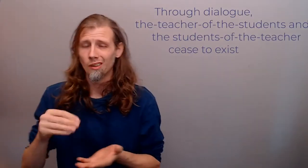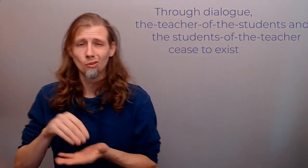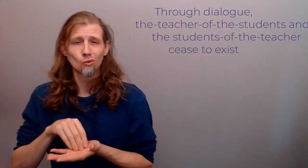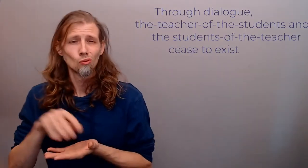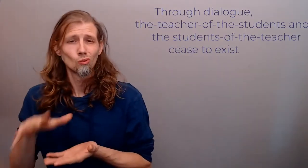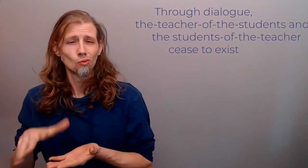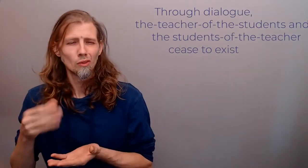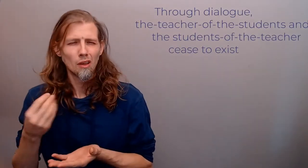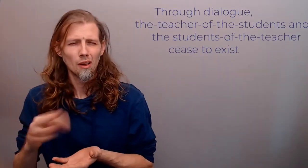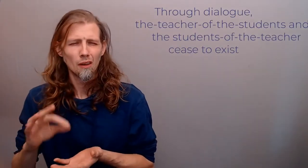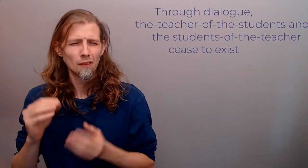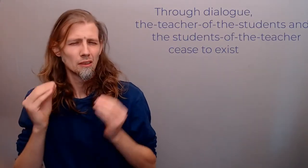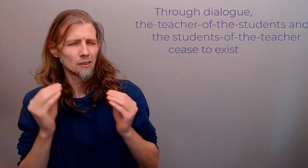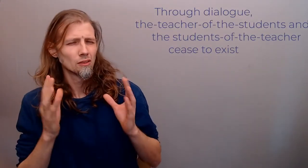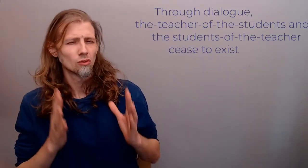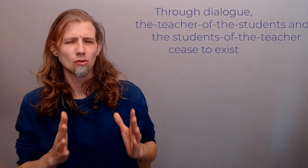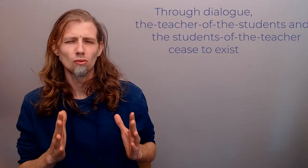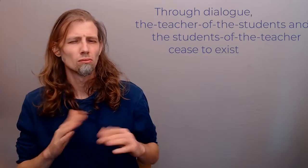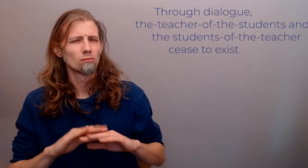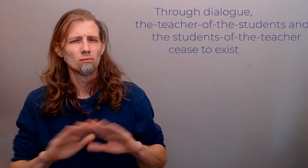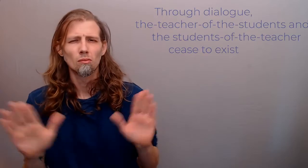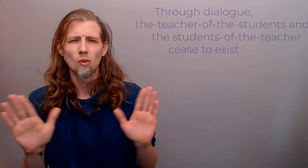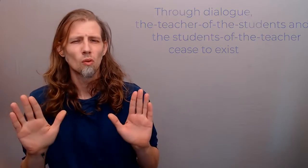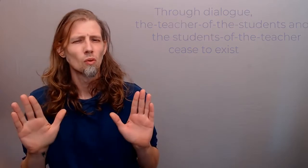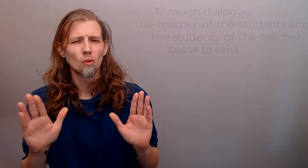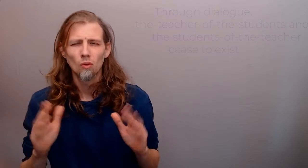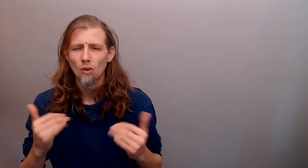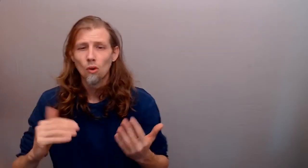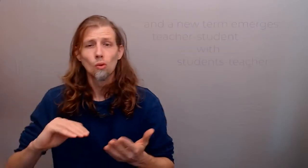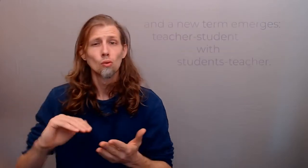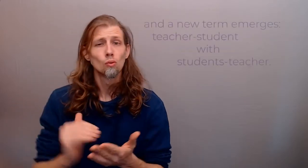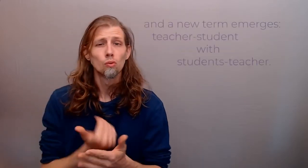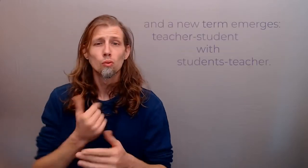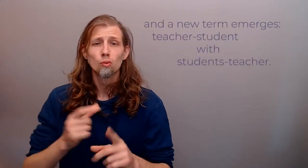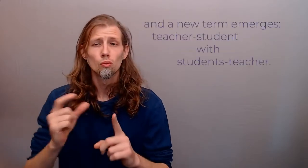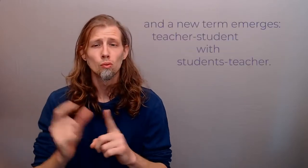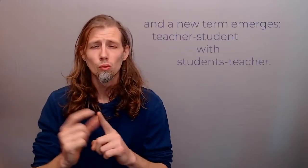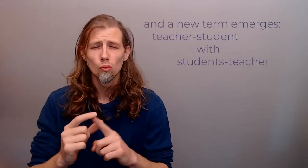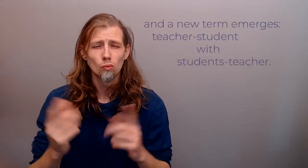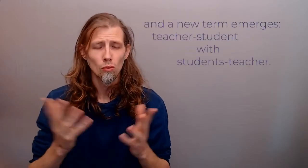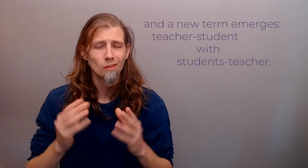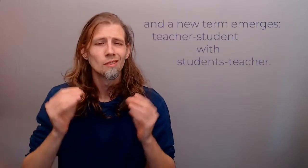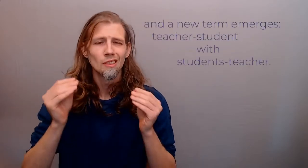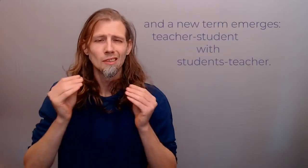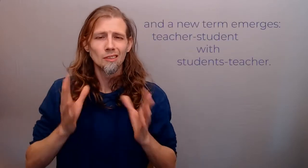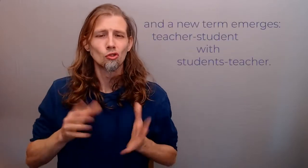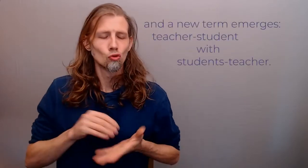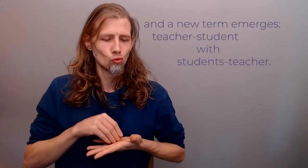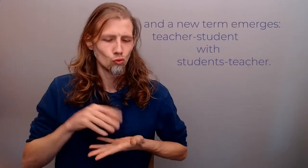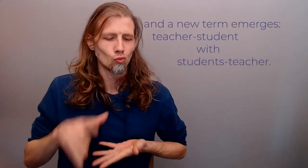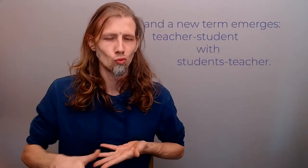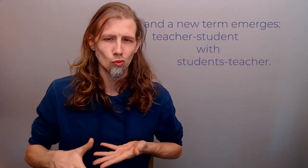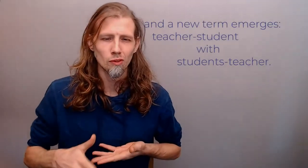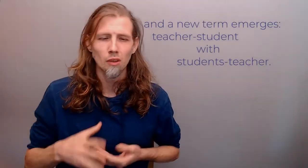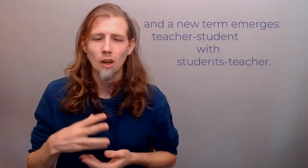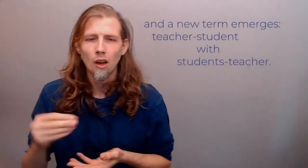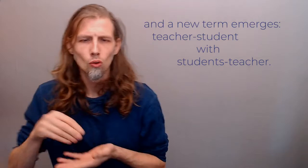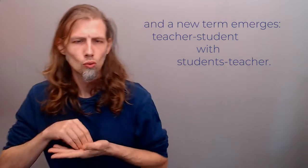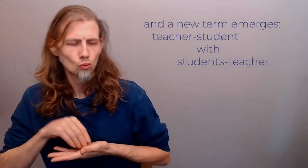of the students and the students of the teacher cease to exist. And a new term emerges,